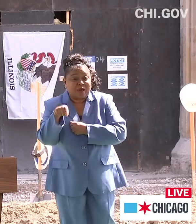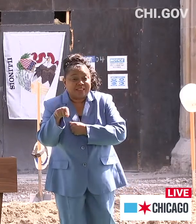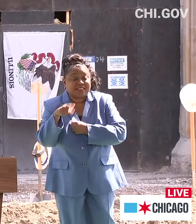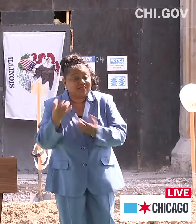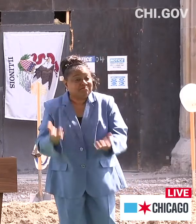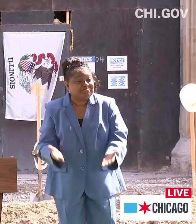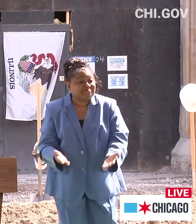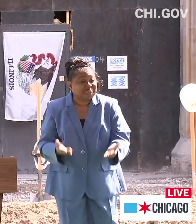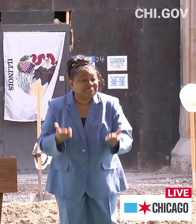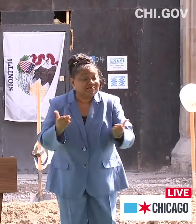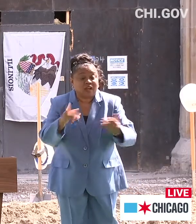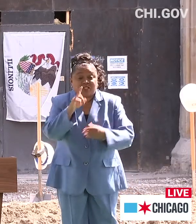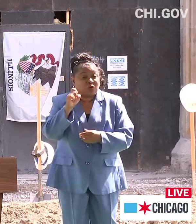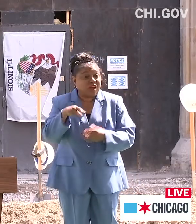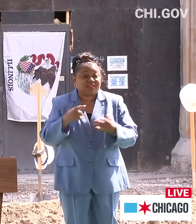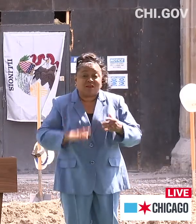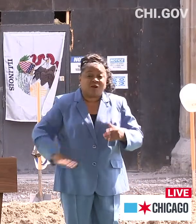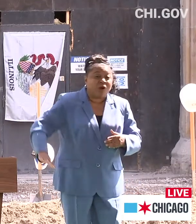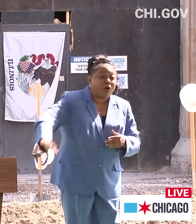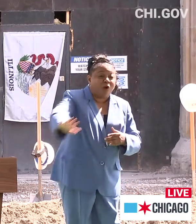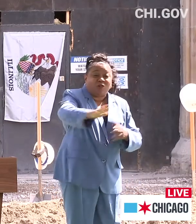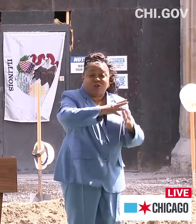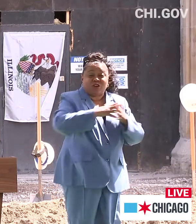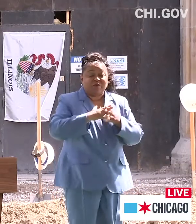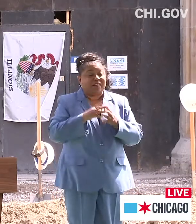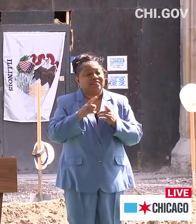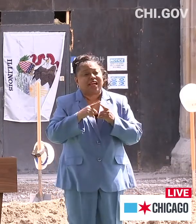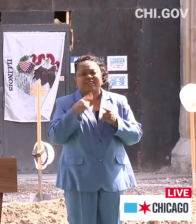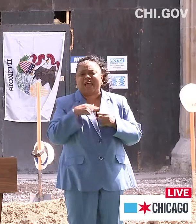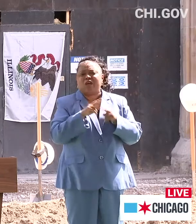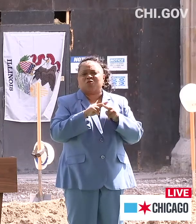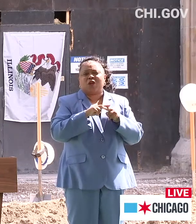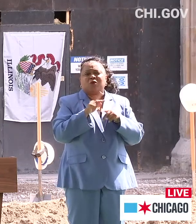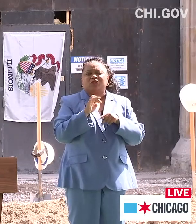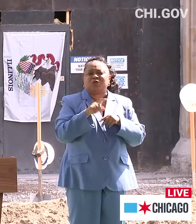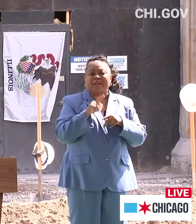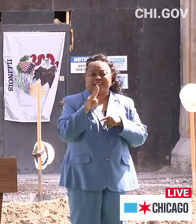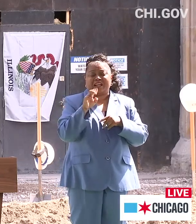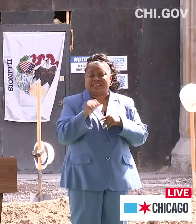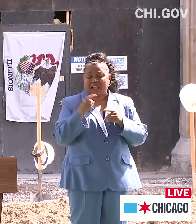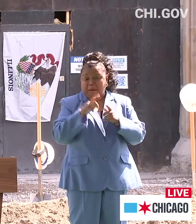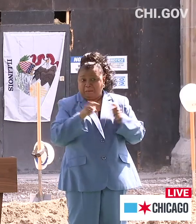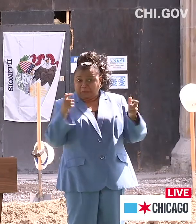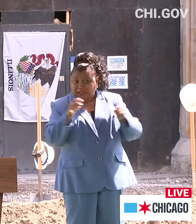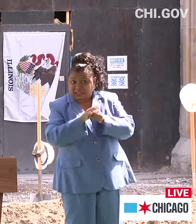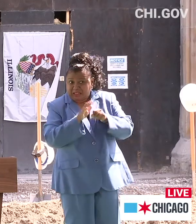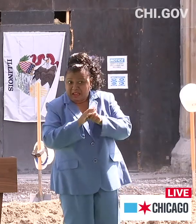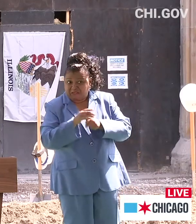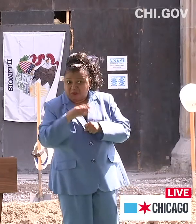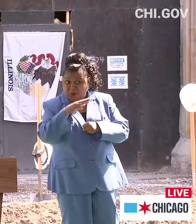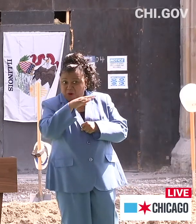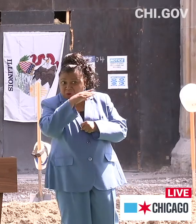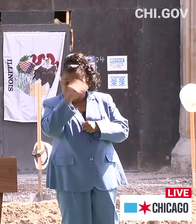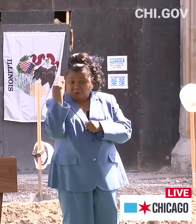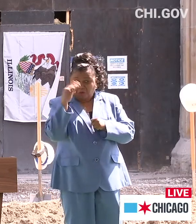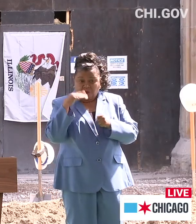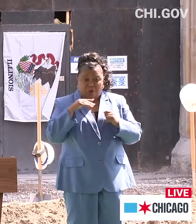was raised. A question across America: is that railroad track in the United States big enough for racial